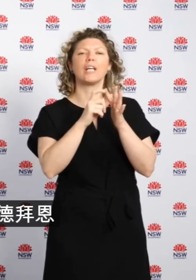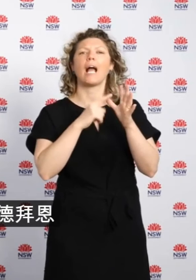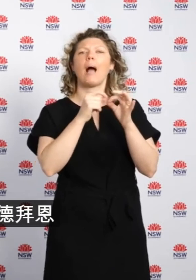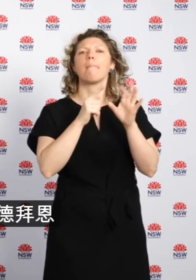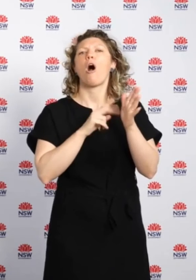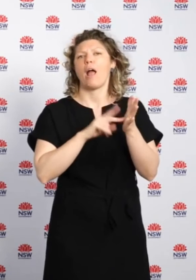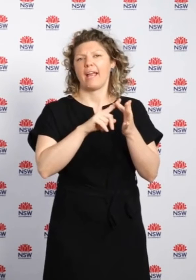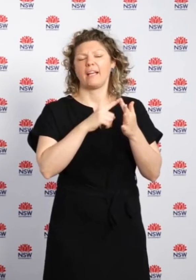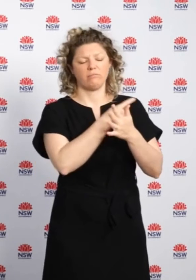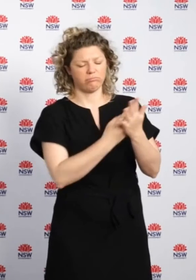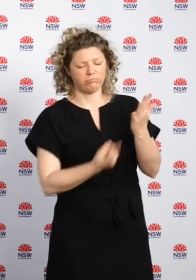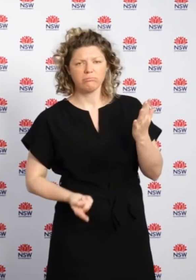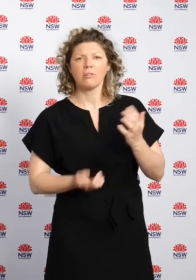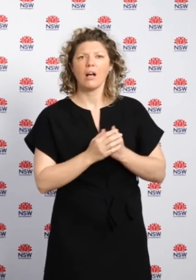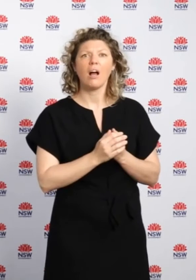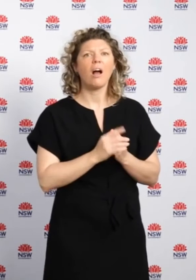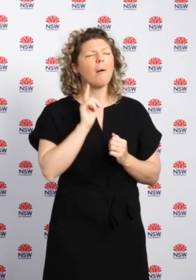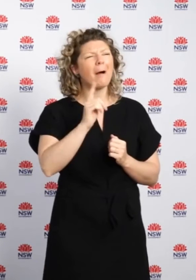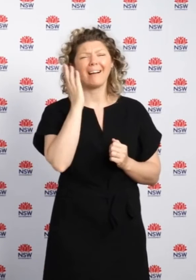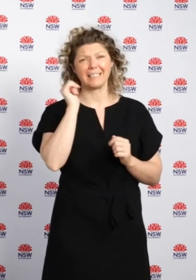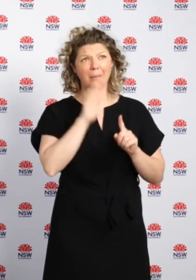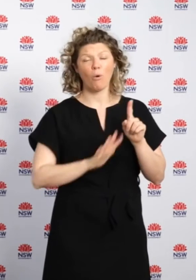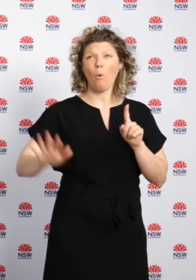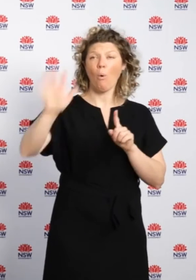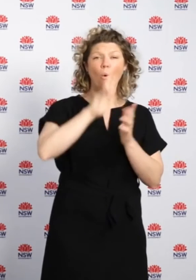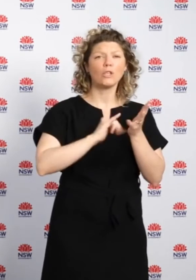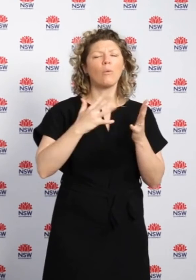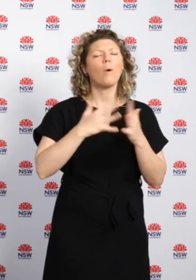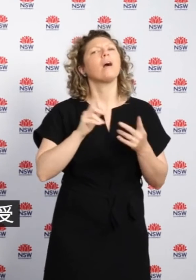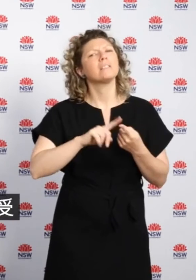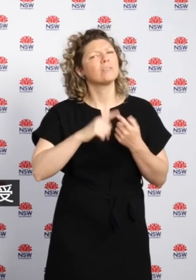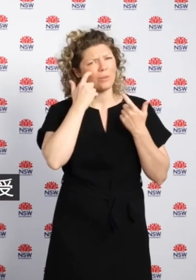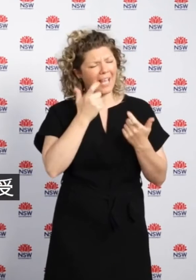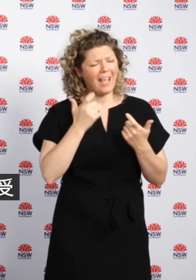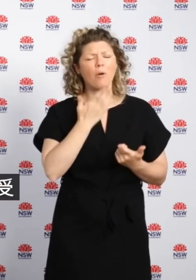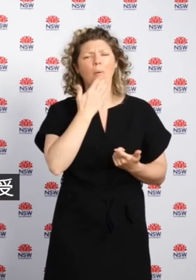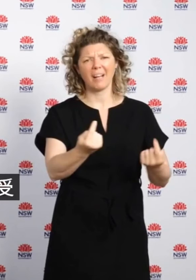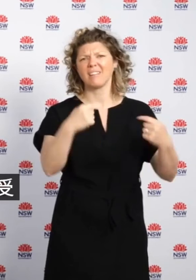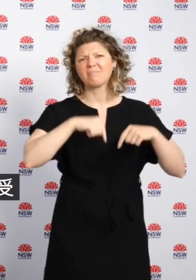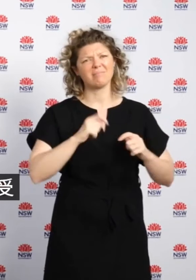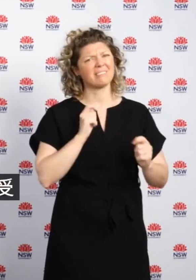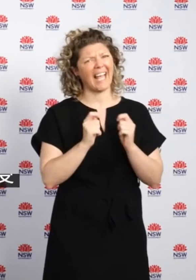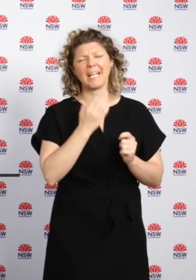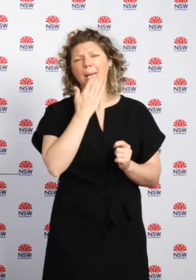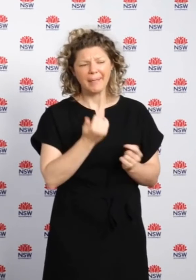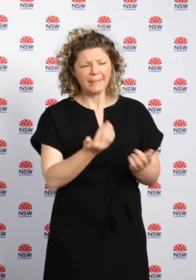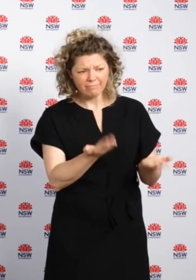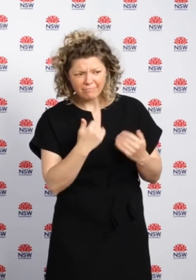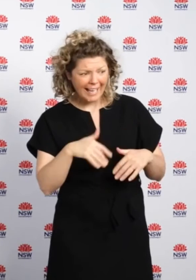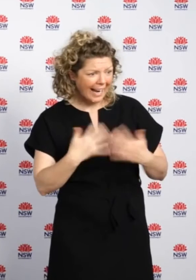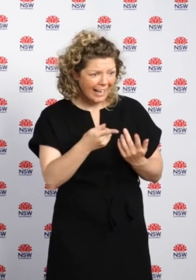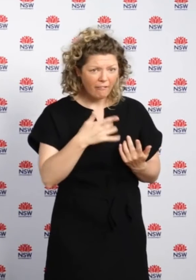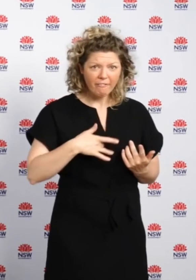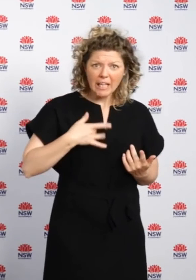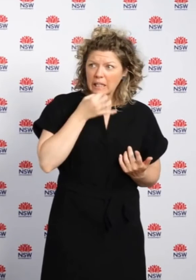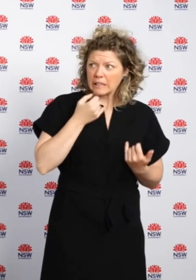Wales. But no matter where you are in New South Wales, it's important you come forward for testing as soon as you get the mildest of symptoms, and get